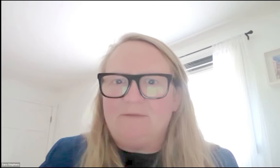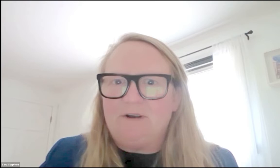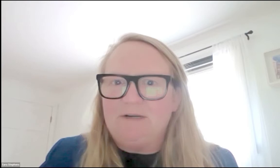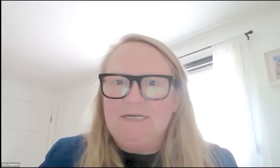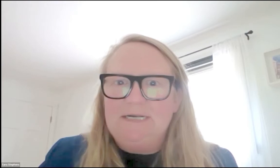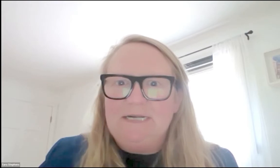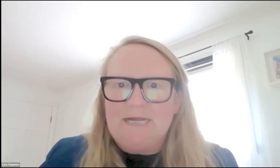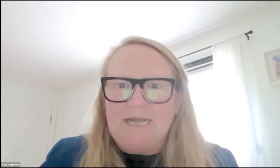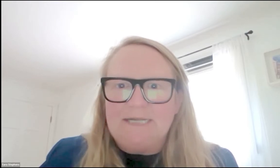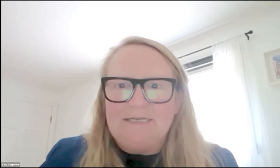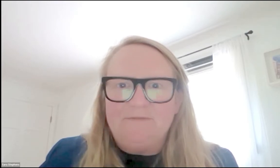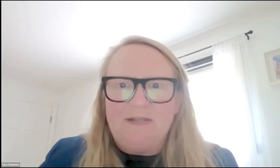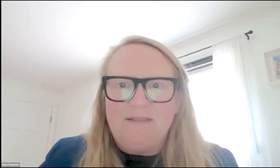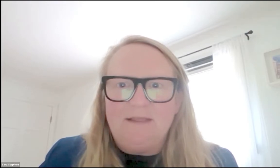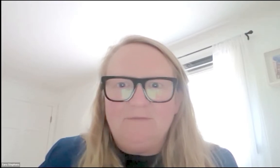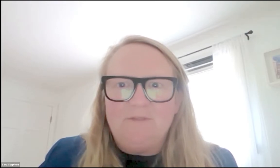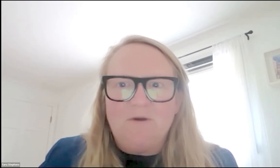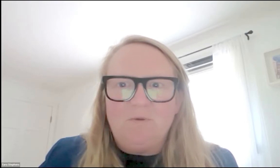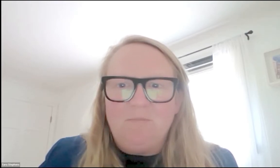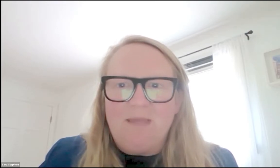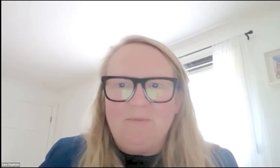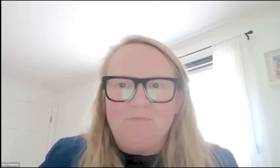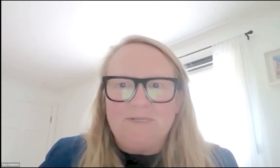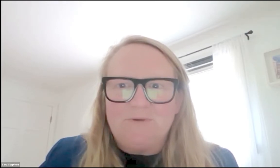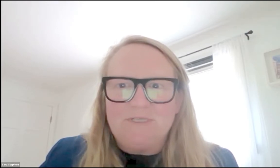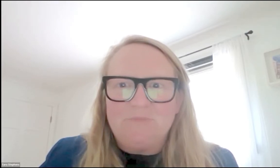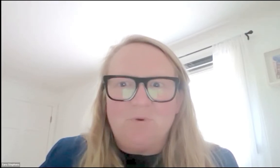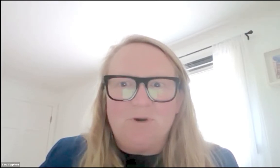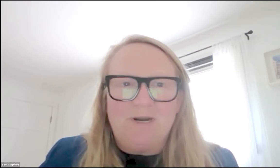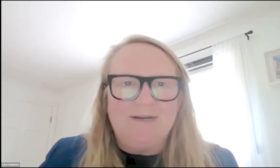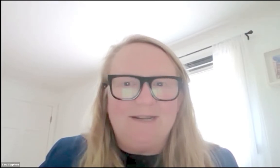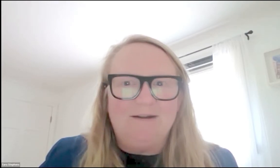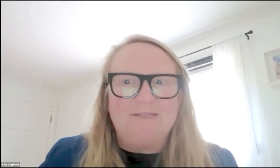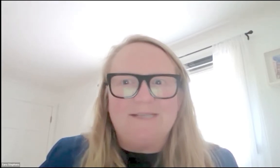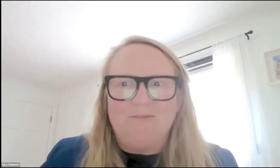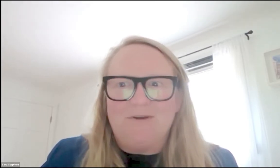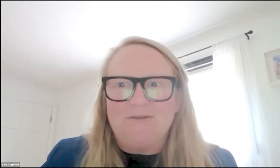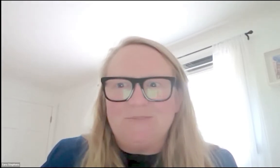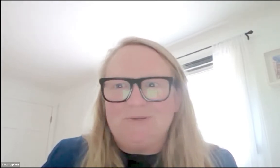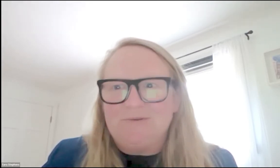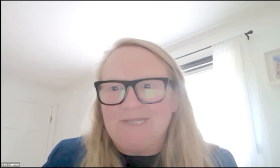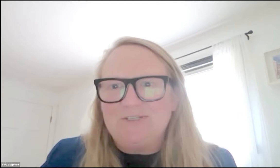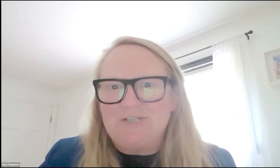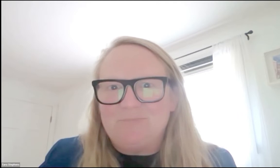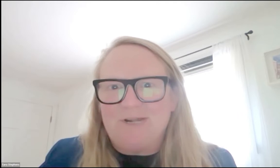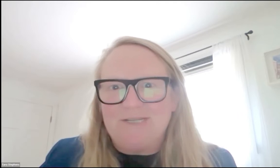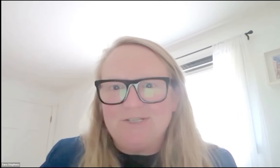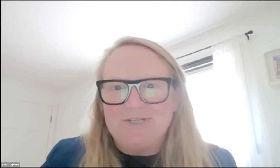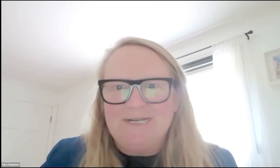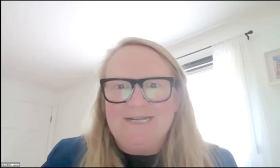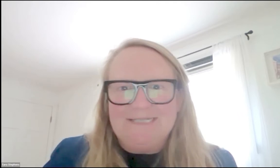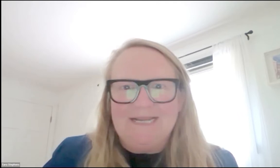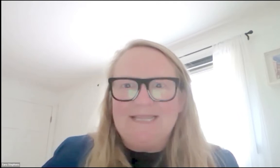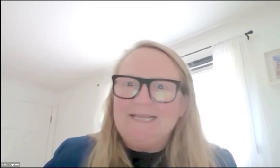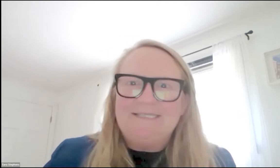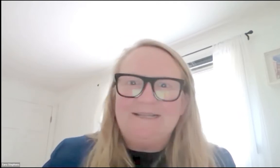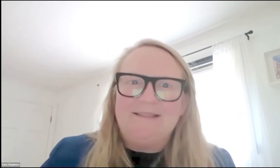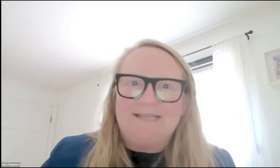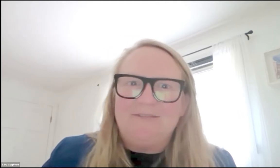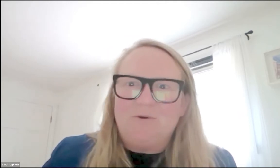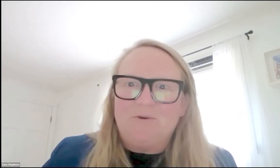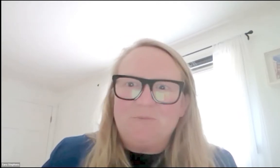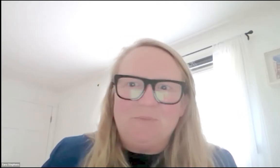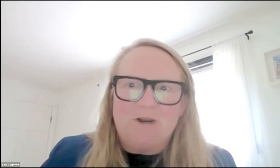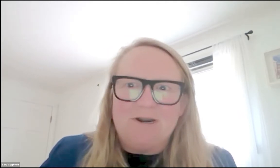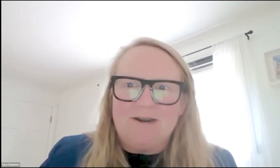issues than ever. I tend to find that even though we may be resource poor here on the South Coast, we are relationship rich. To get things done on